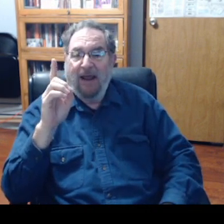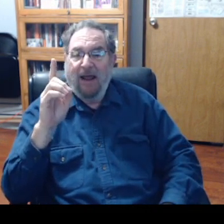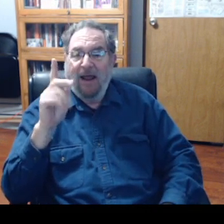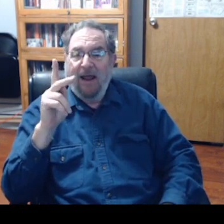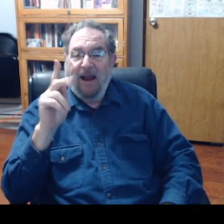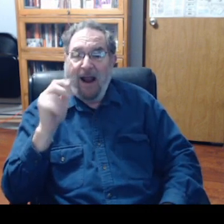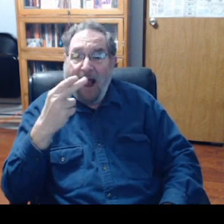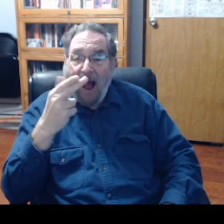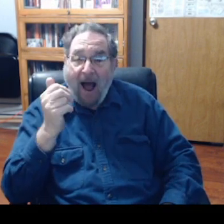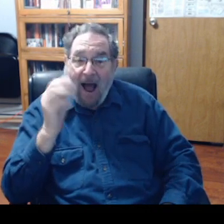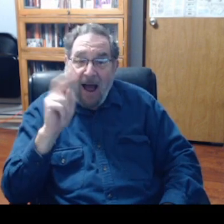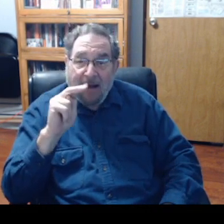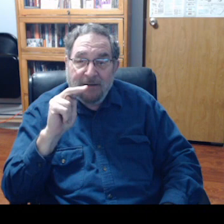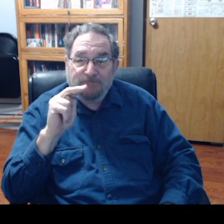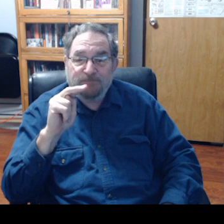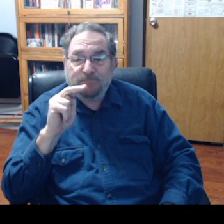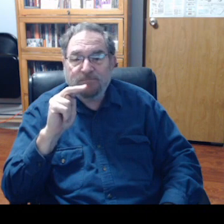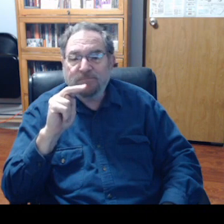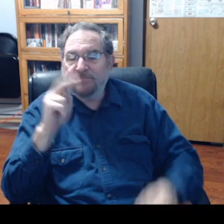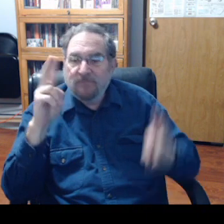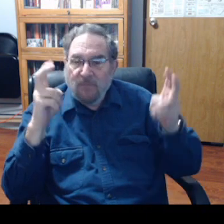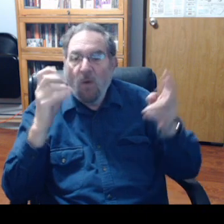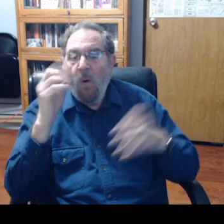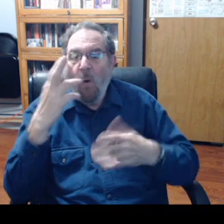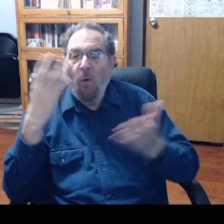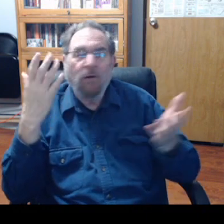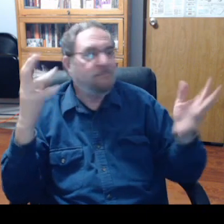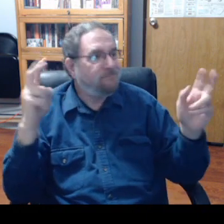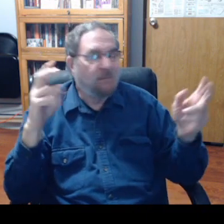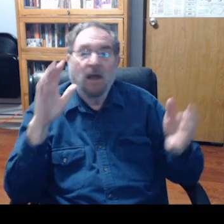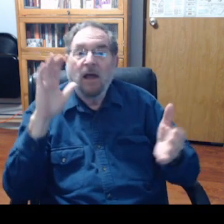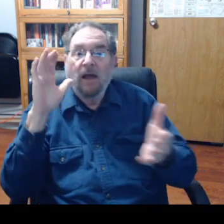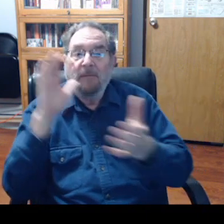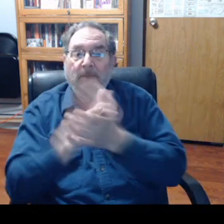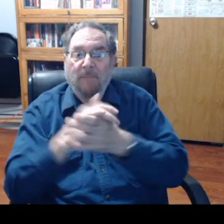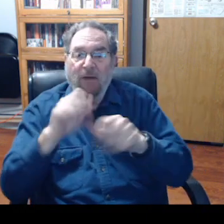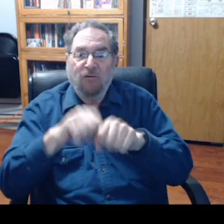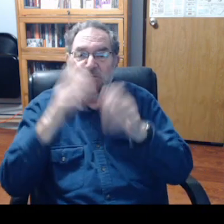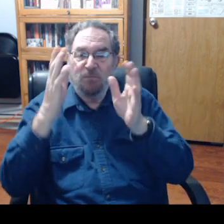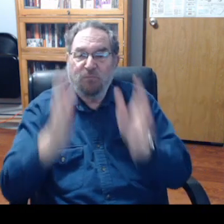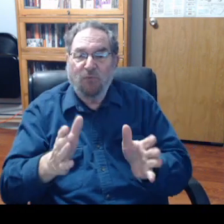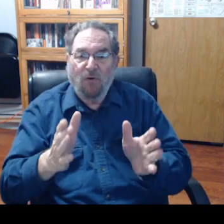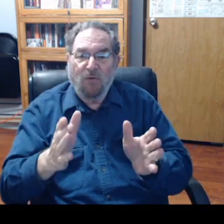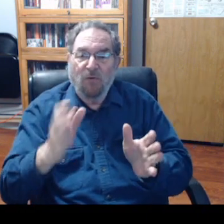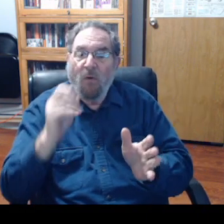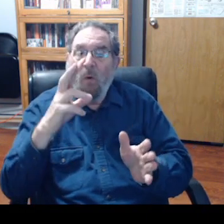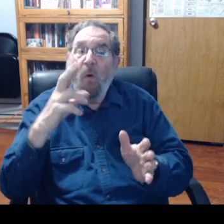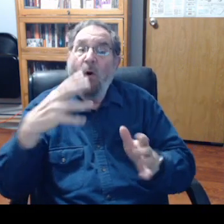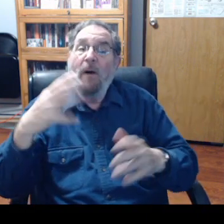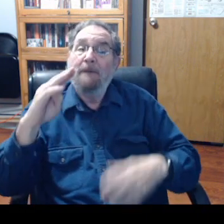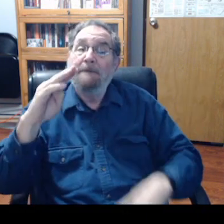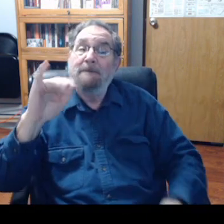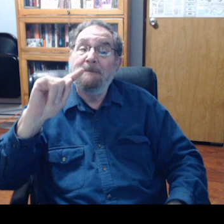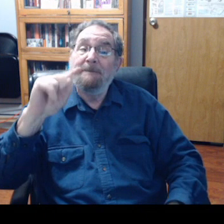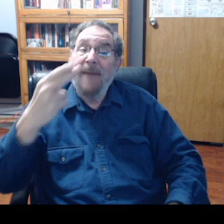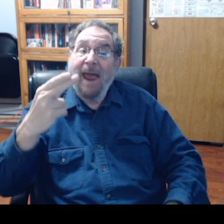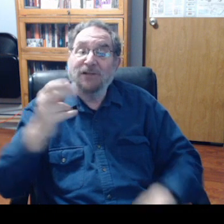Shad Khan or marriage broker or